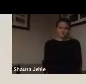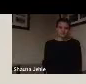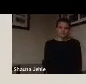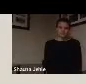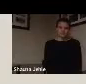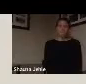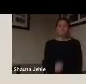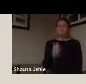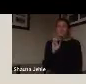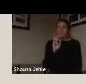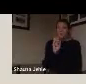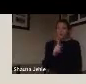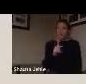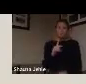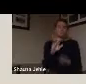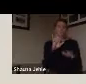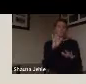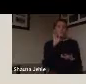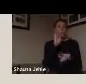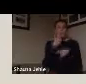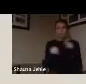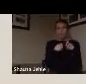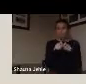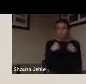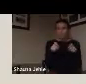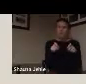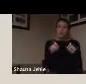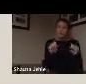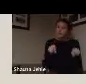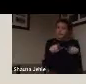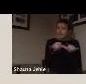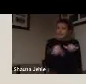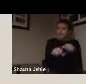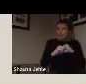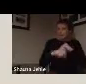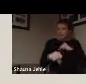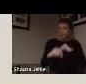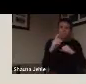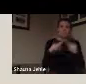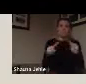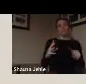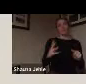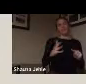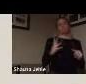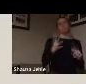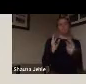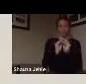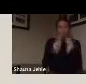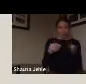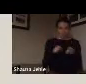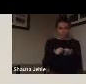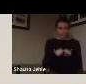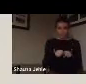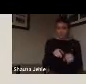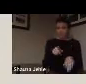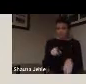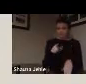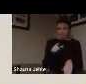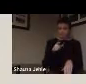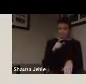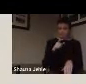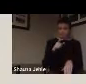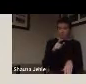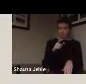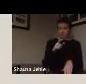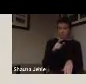To wrap it up, but we can stay on longer, but I just want to close the official meeting. You don't need any summers at